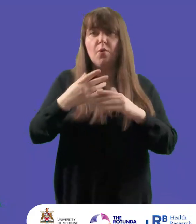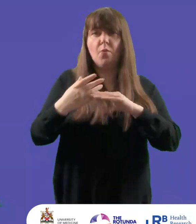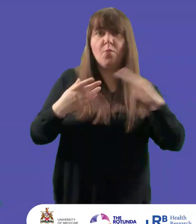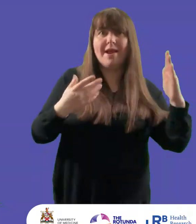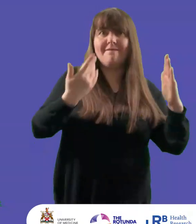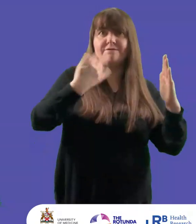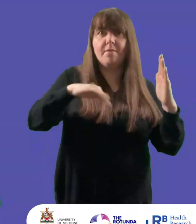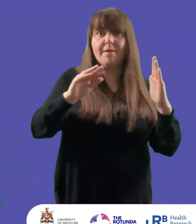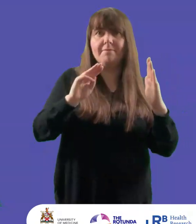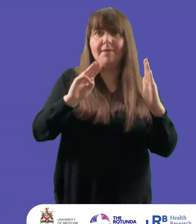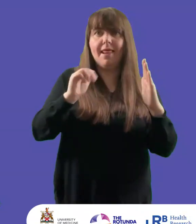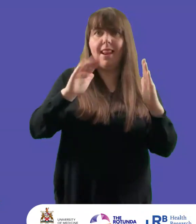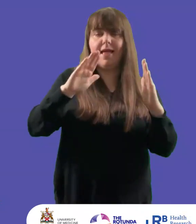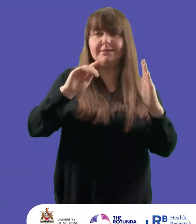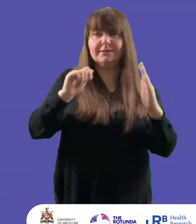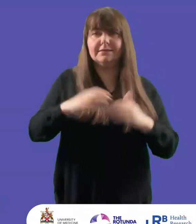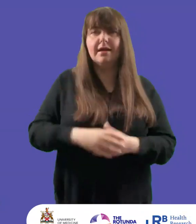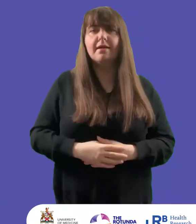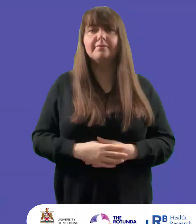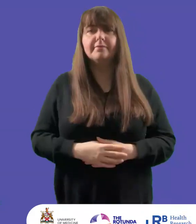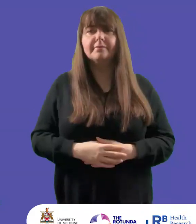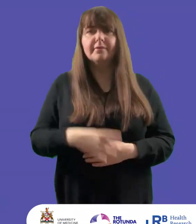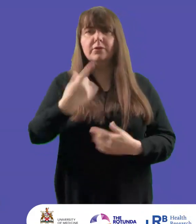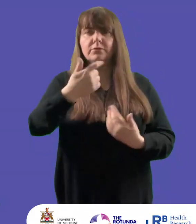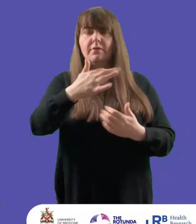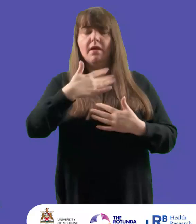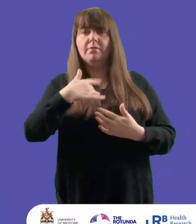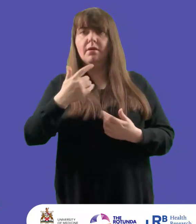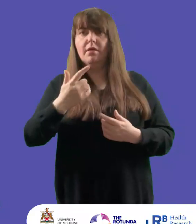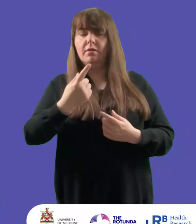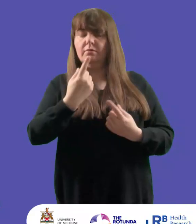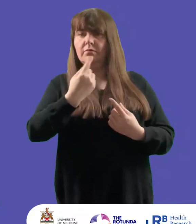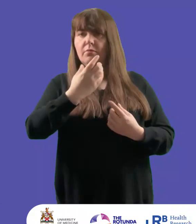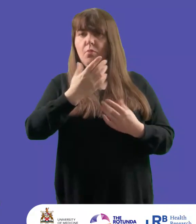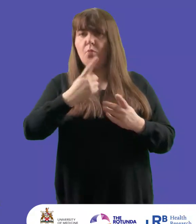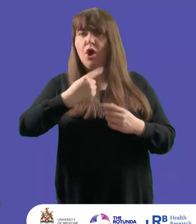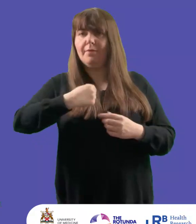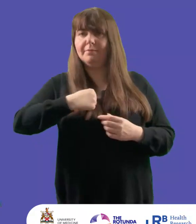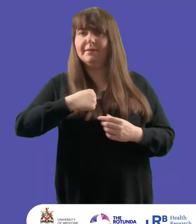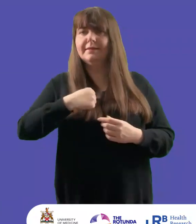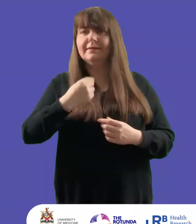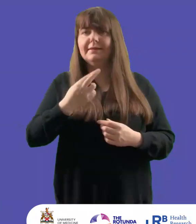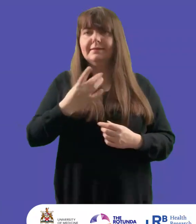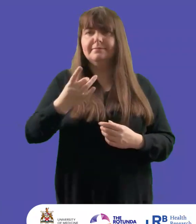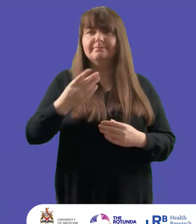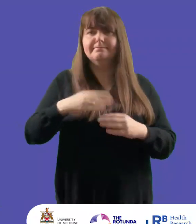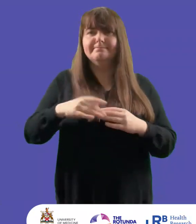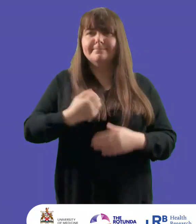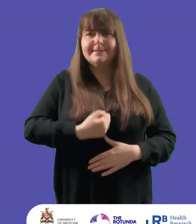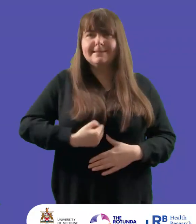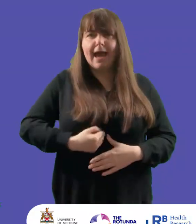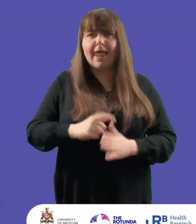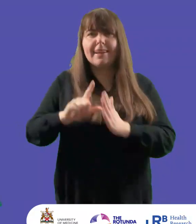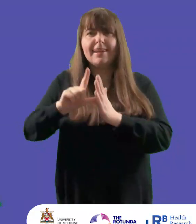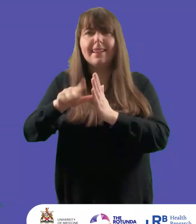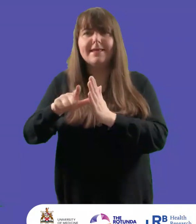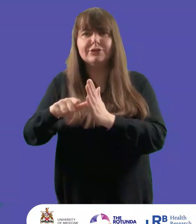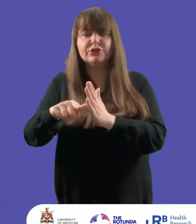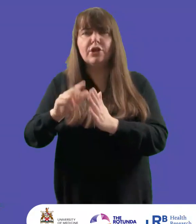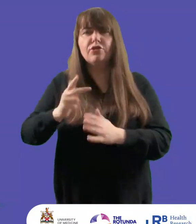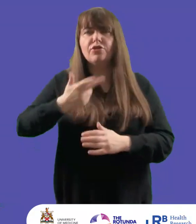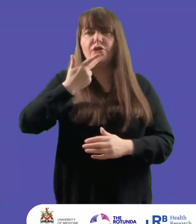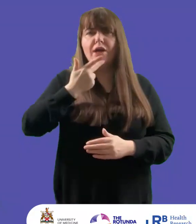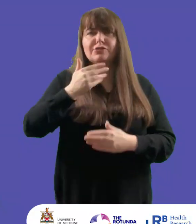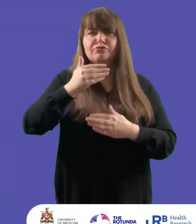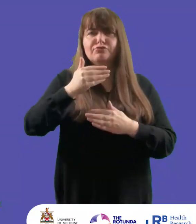actually away from the placenta, then it flags us to alert us to request a growth scan later on in the